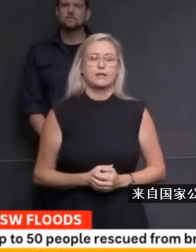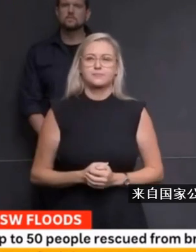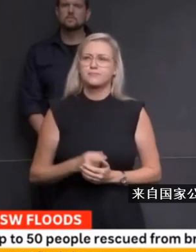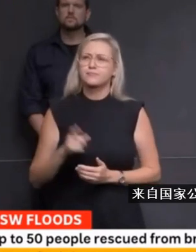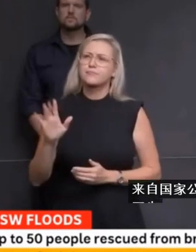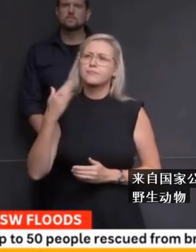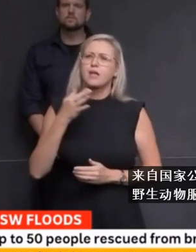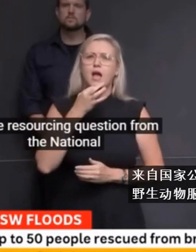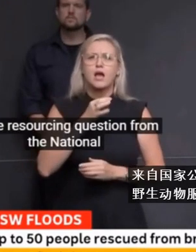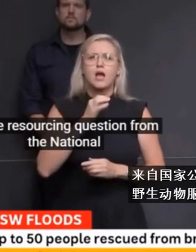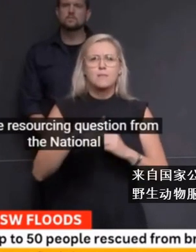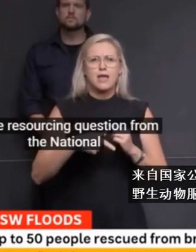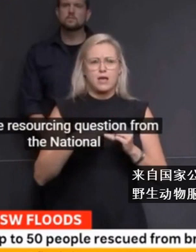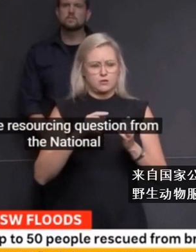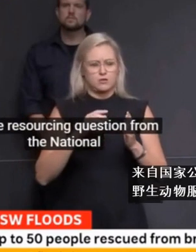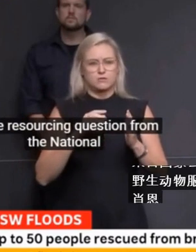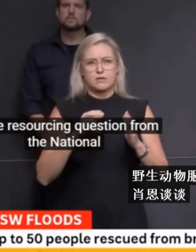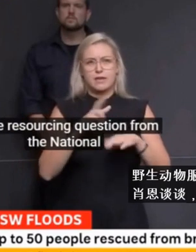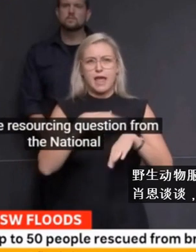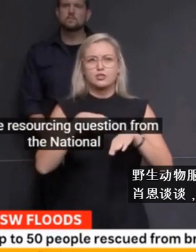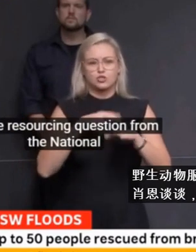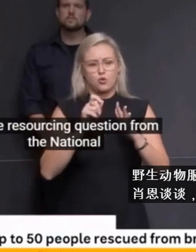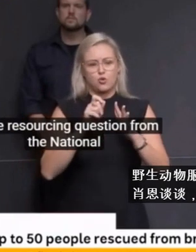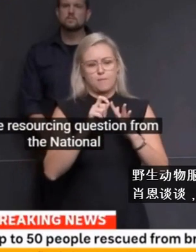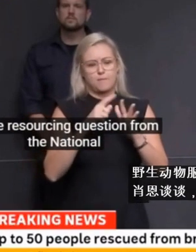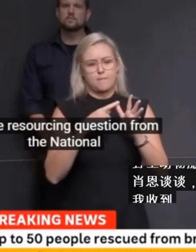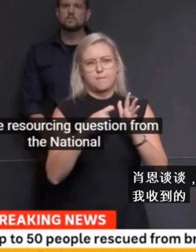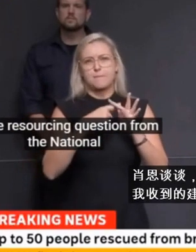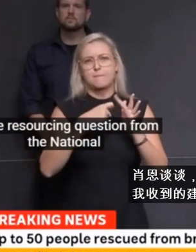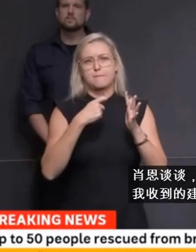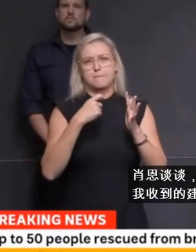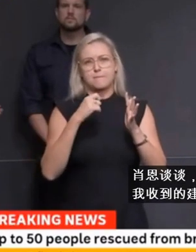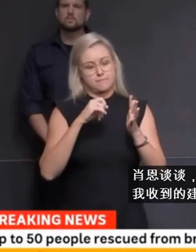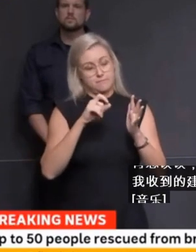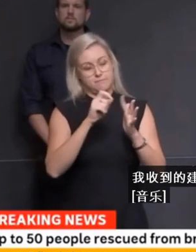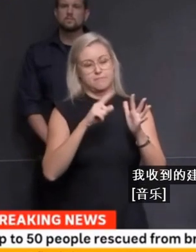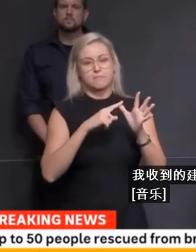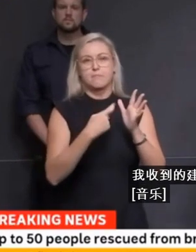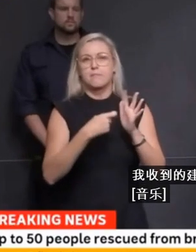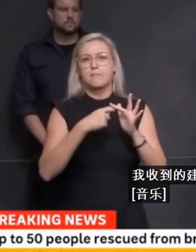from the National Parks and Wildlife Service, I might just get Shane to speak to that because that's not the advice I've received.